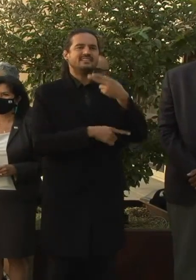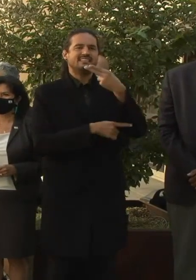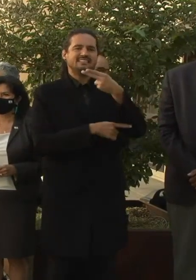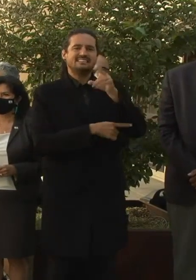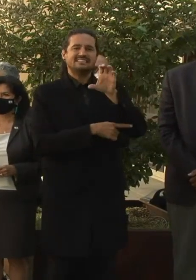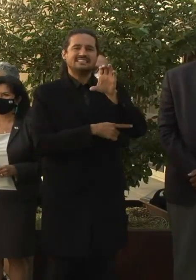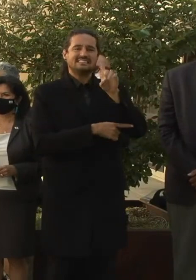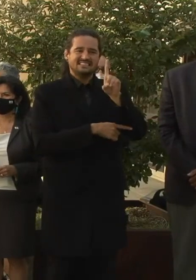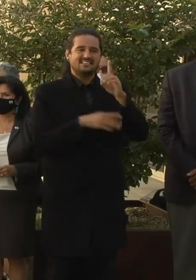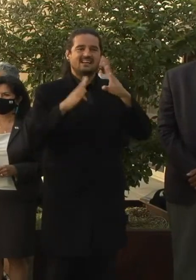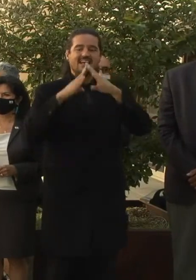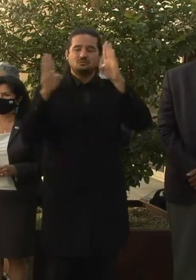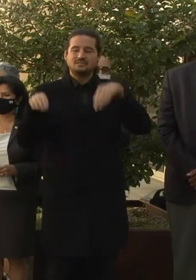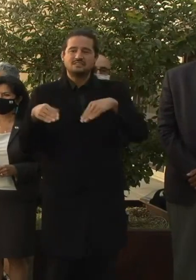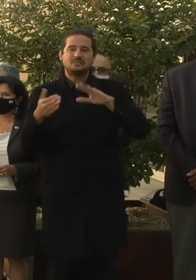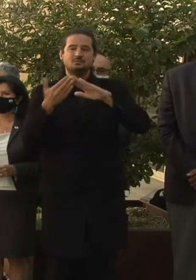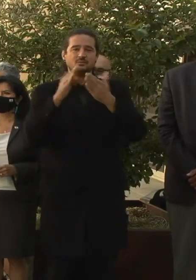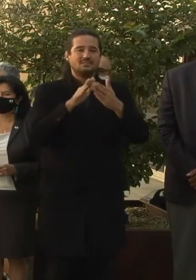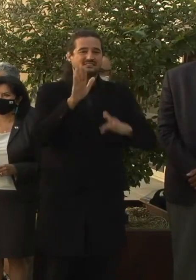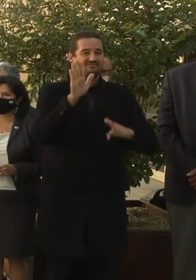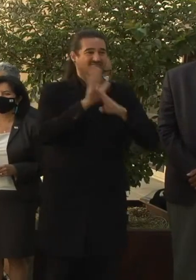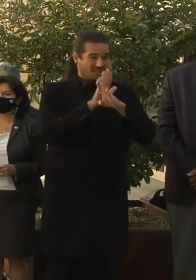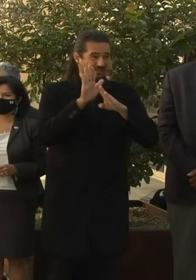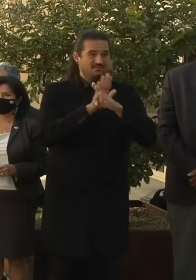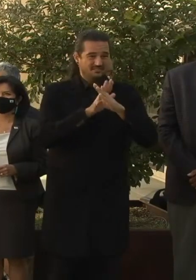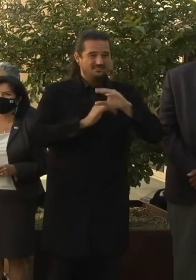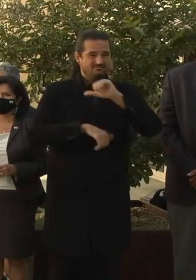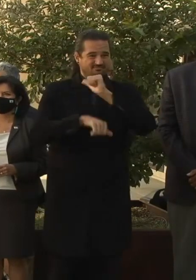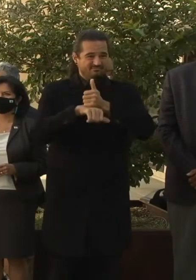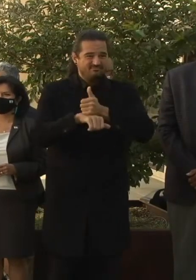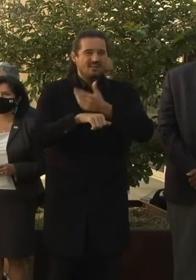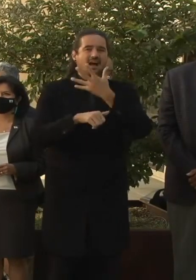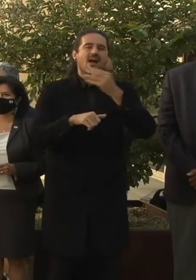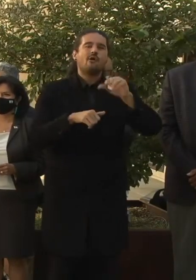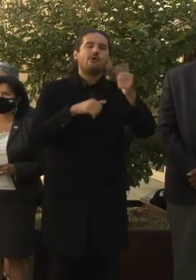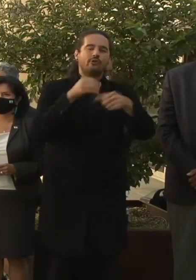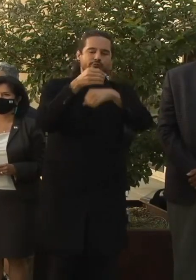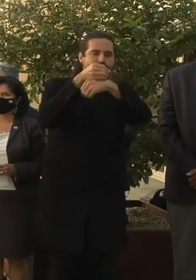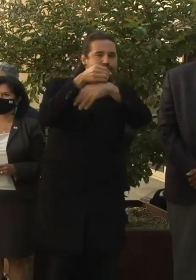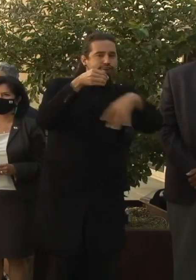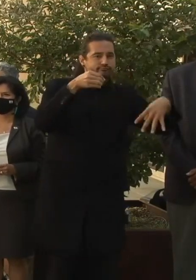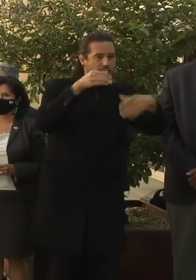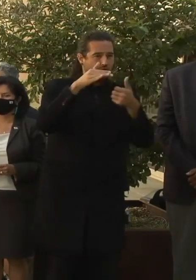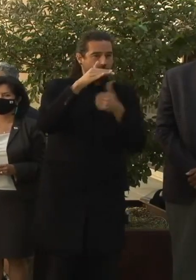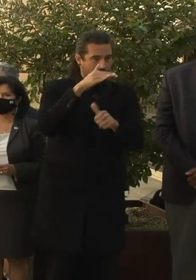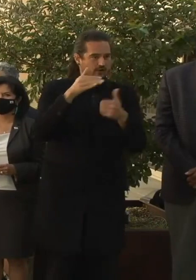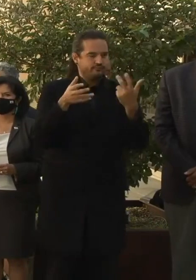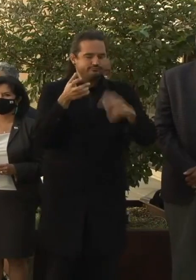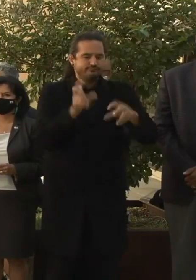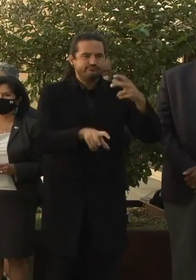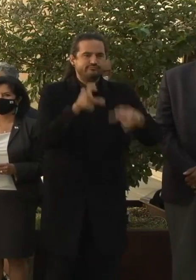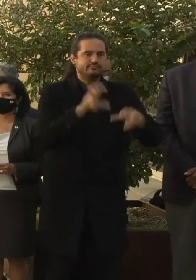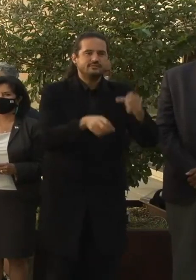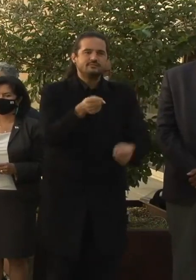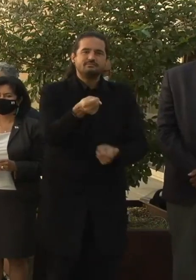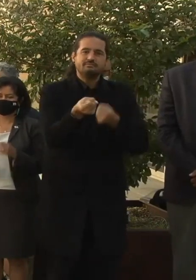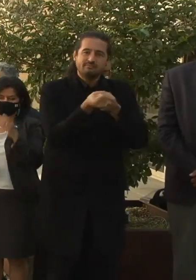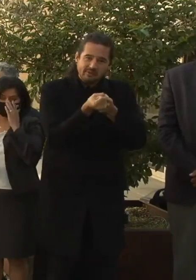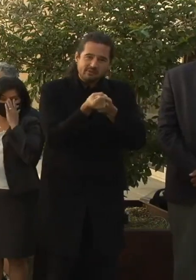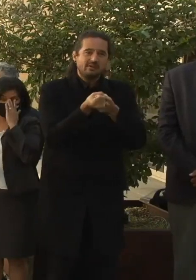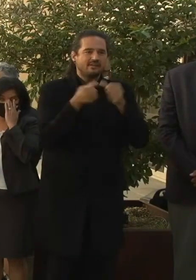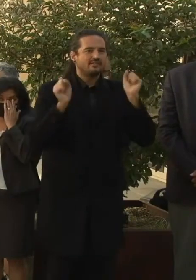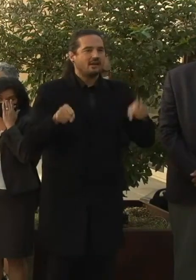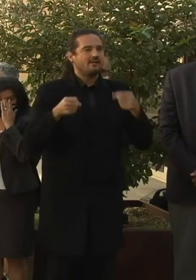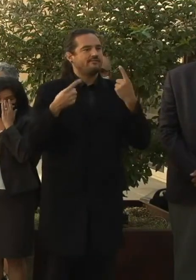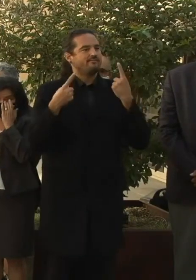it, to oversee this incredible funding that we have now put out into California to make sure